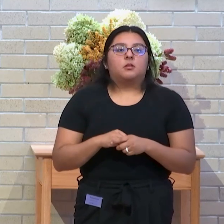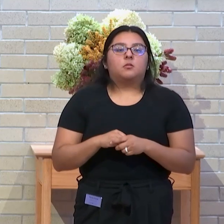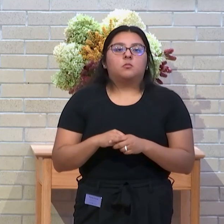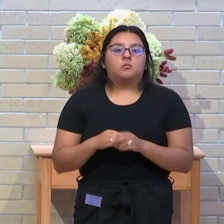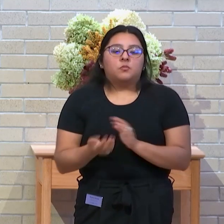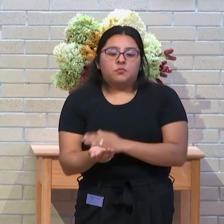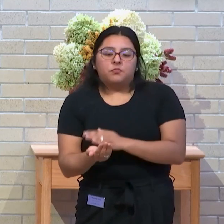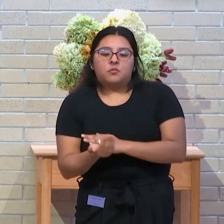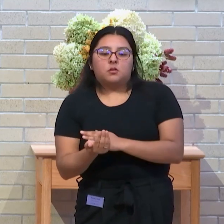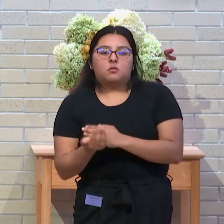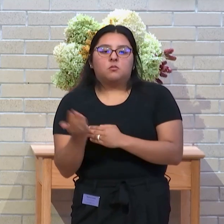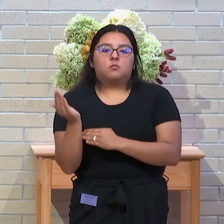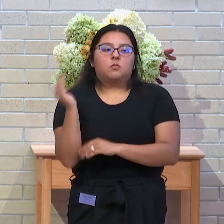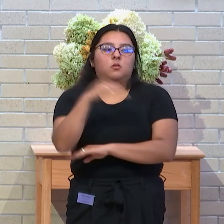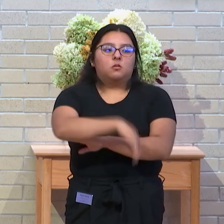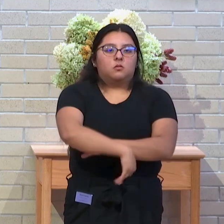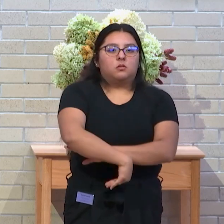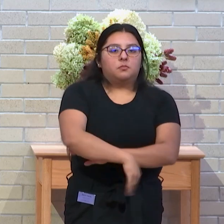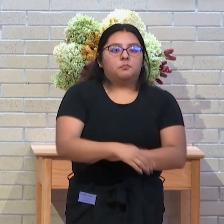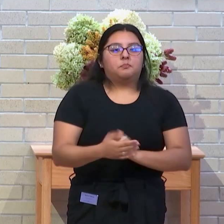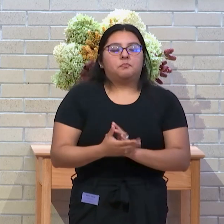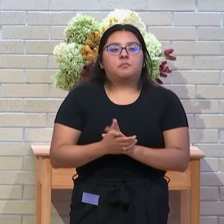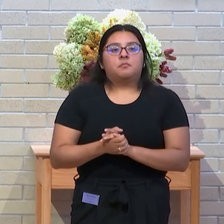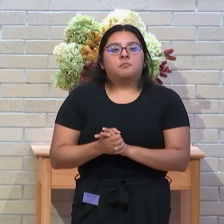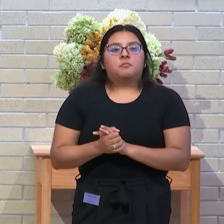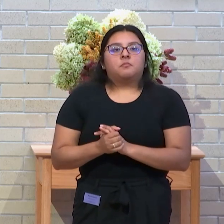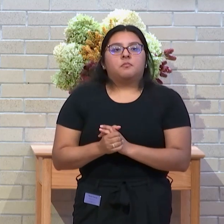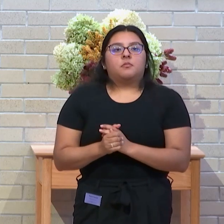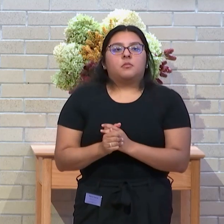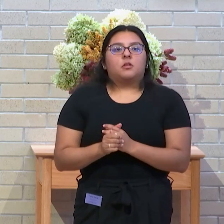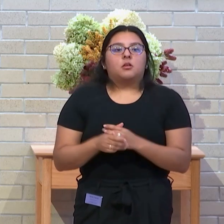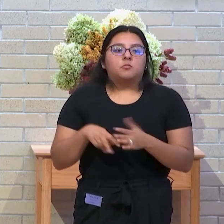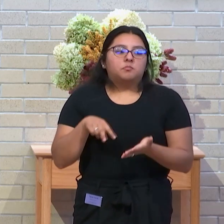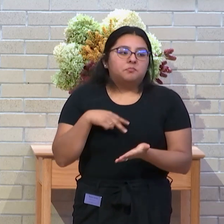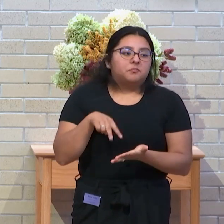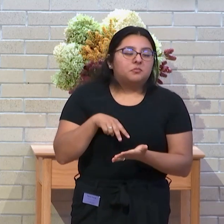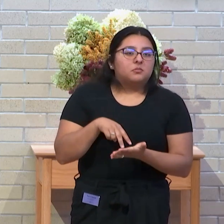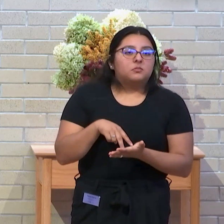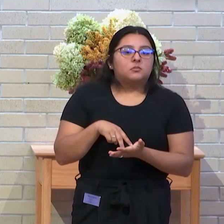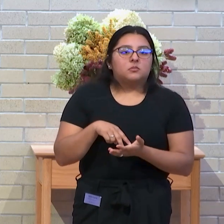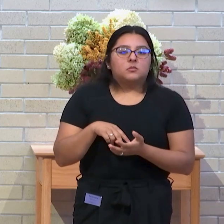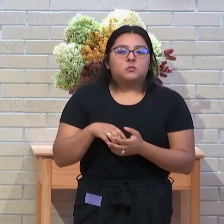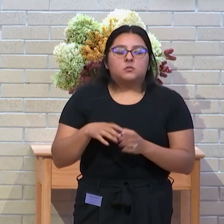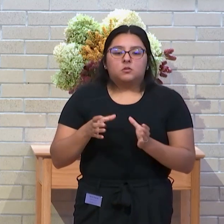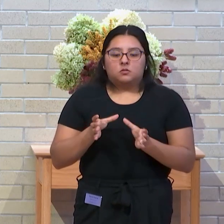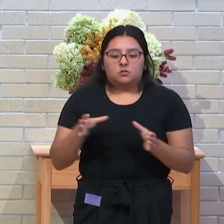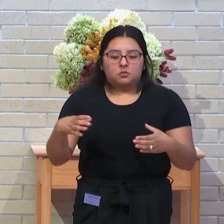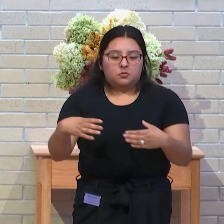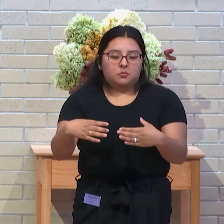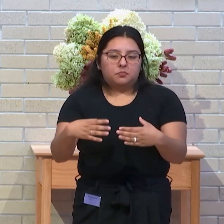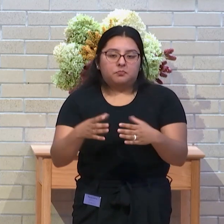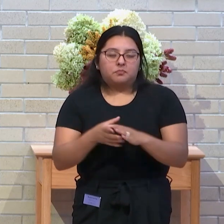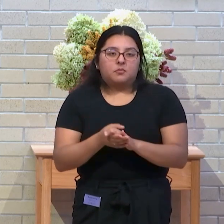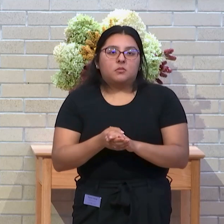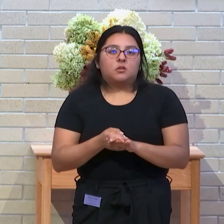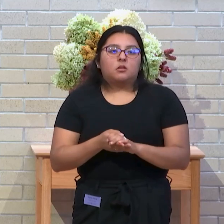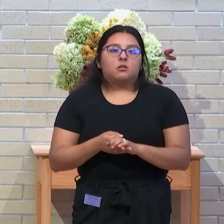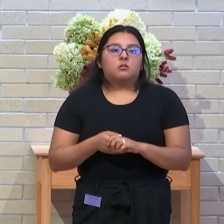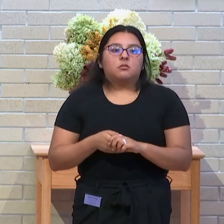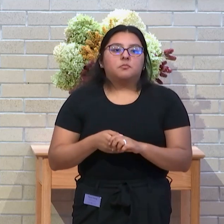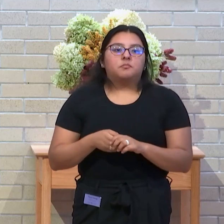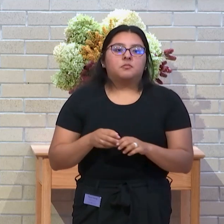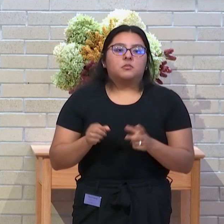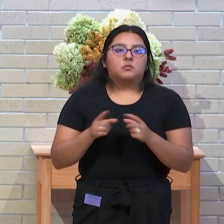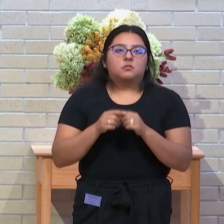sunset. The kachinas, about 25 or so of them, danced in a rhythmic pattern, humming simultaneously the entire